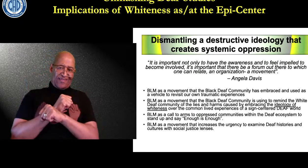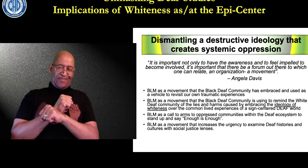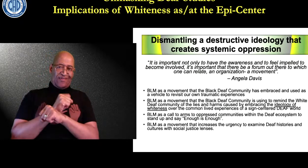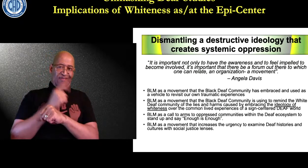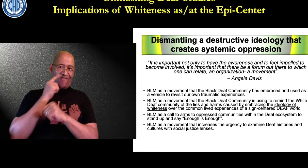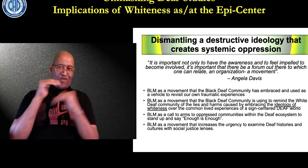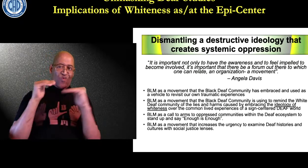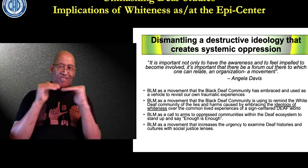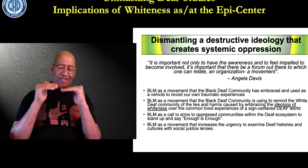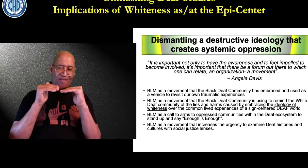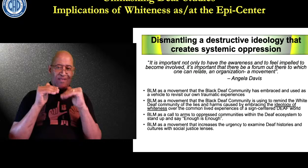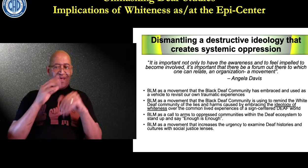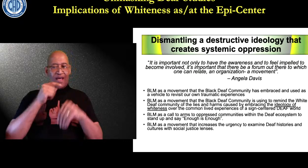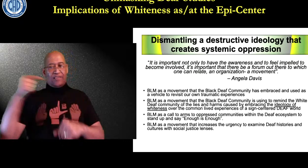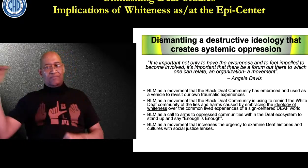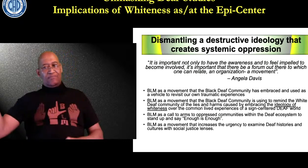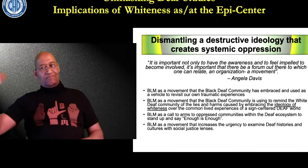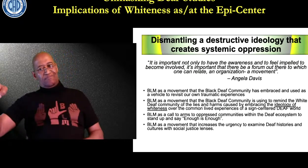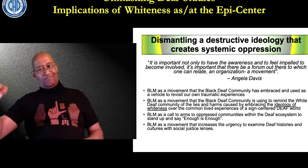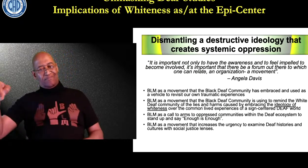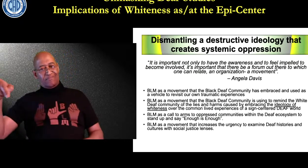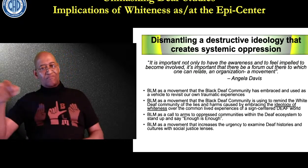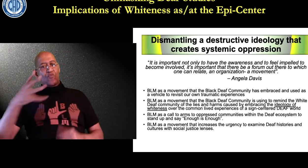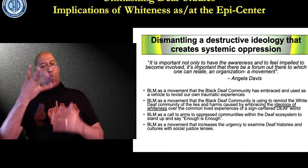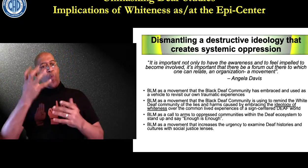and it became a wall, and it blocked us